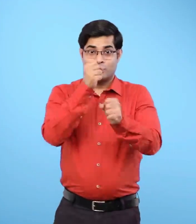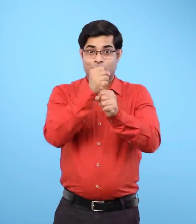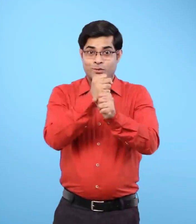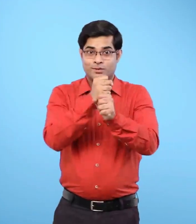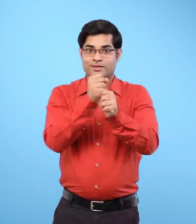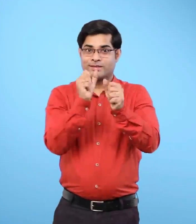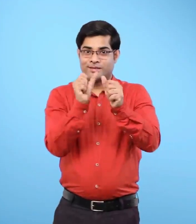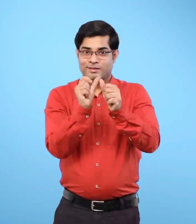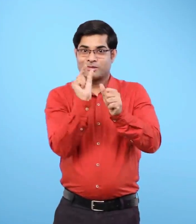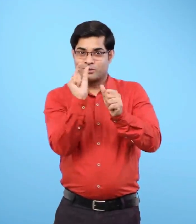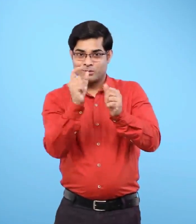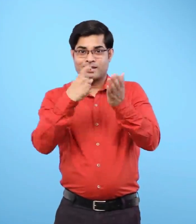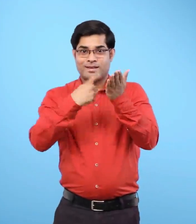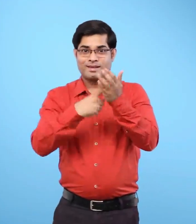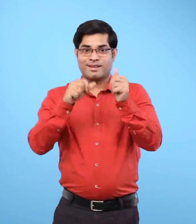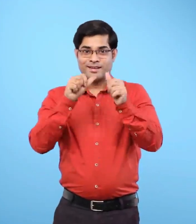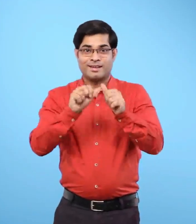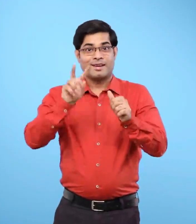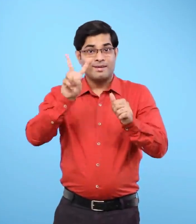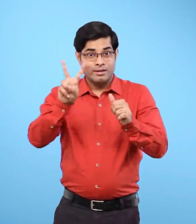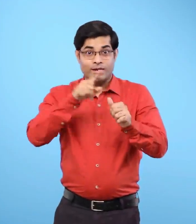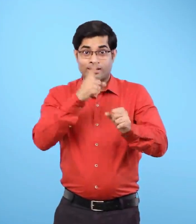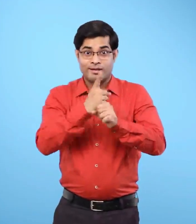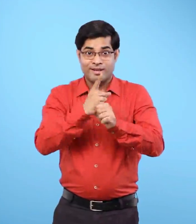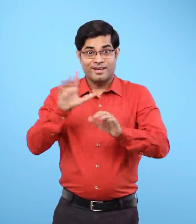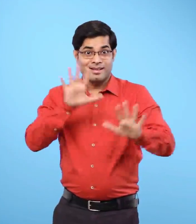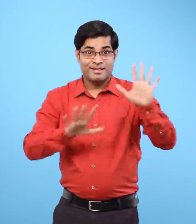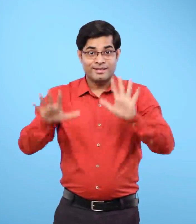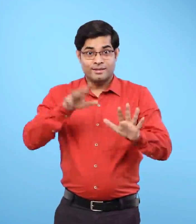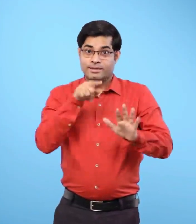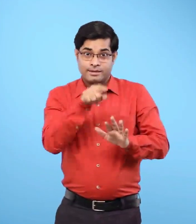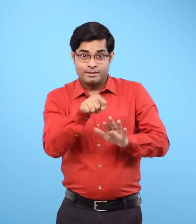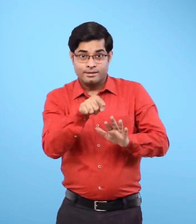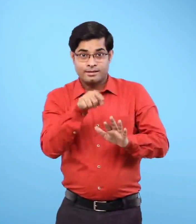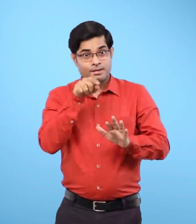Gaurav will play the teacher's role on the day after Dash.